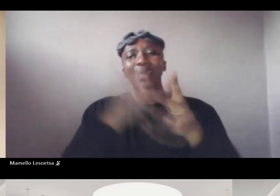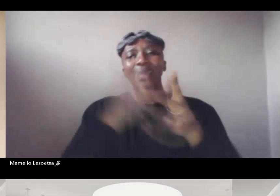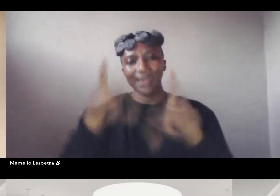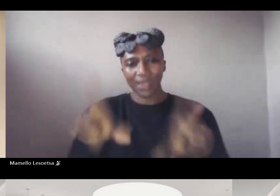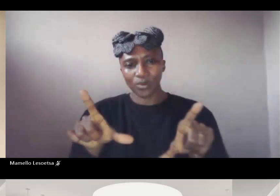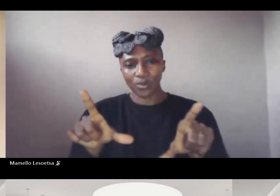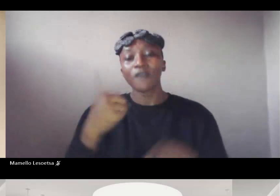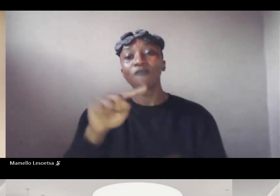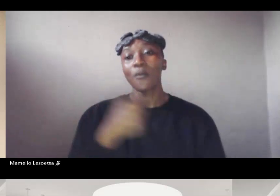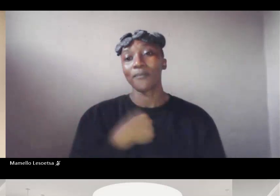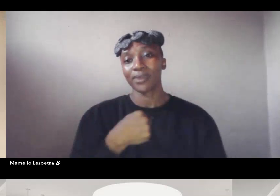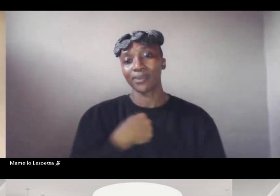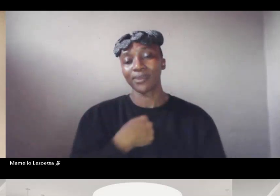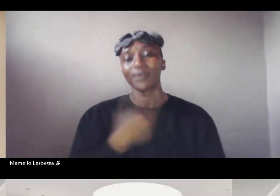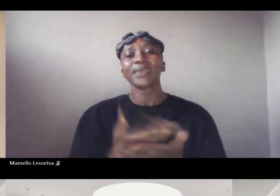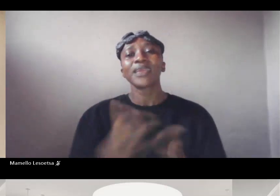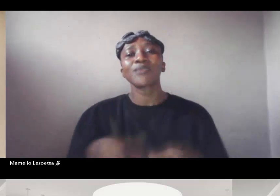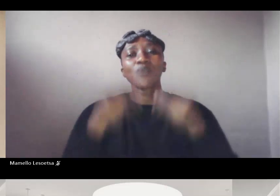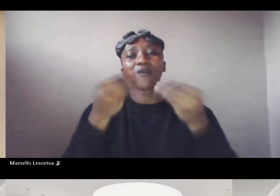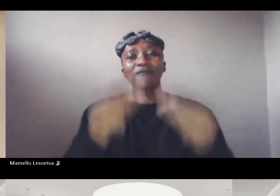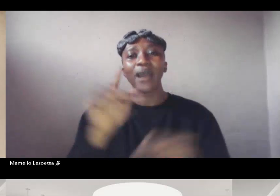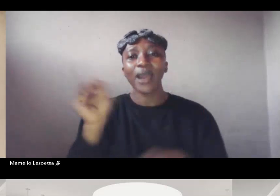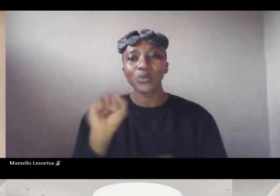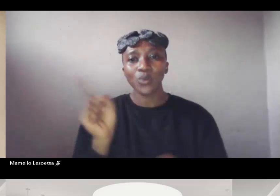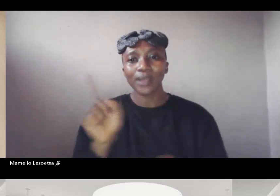provide a better